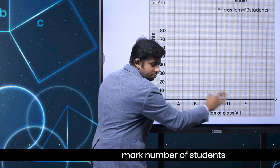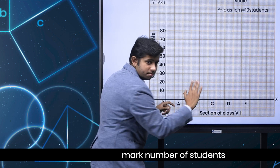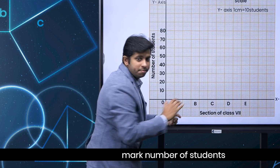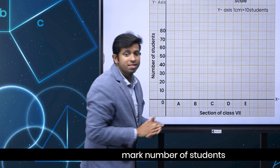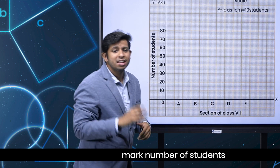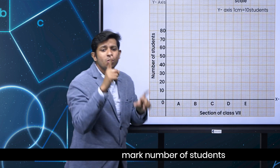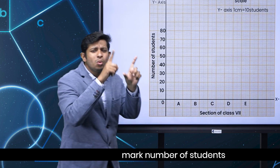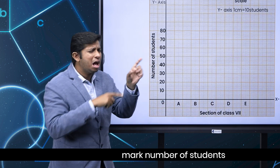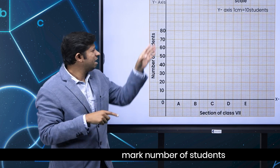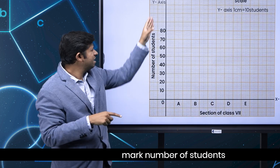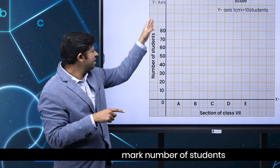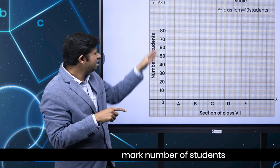students.